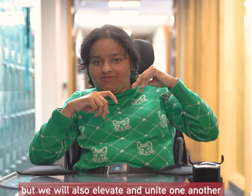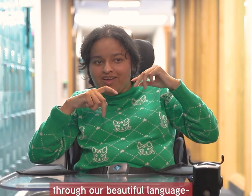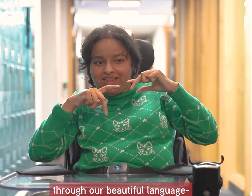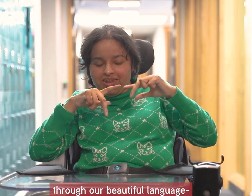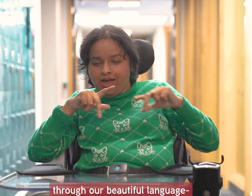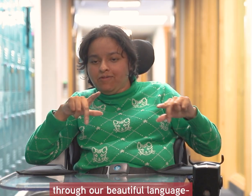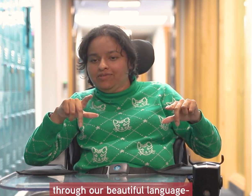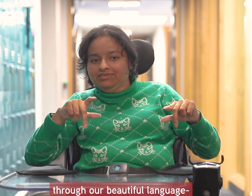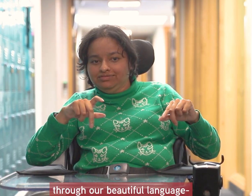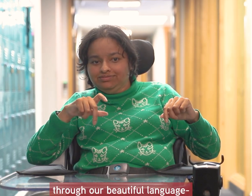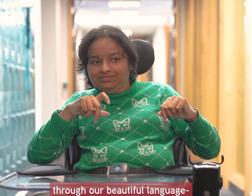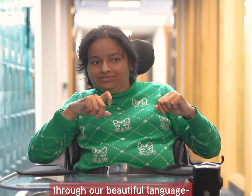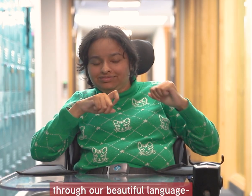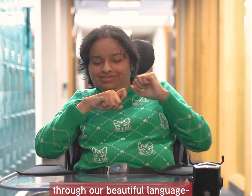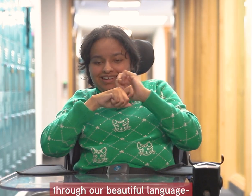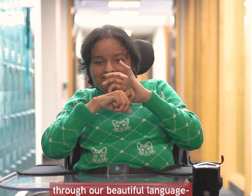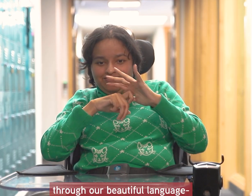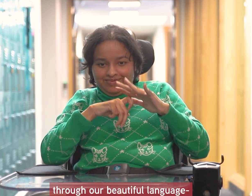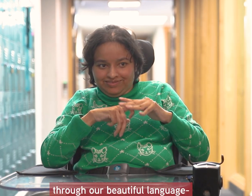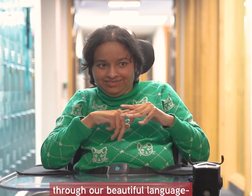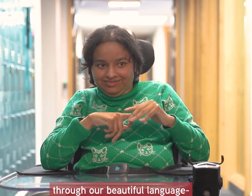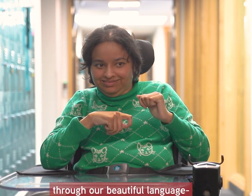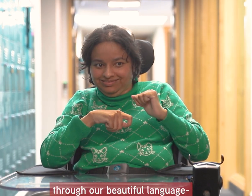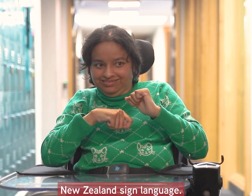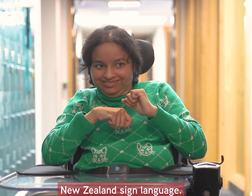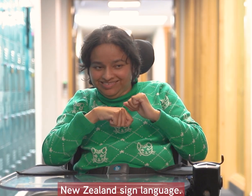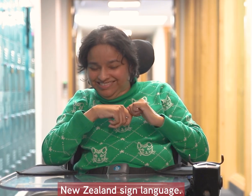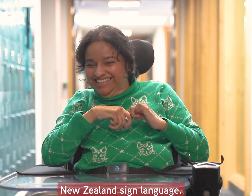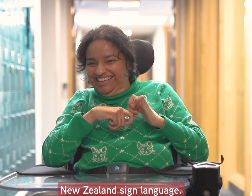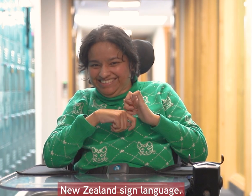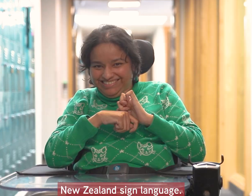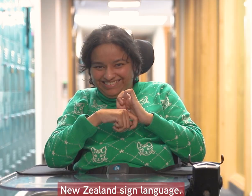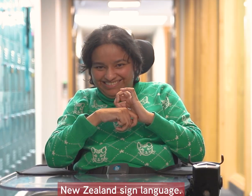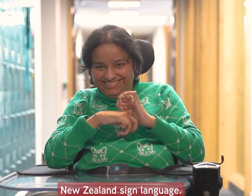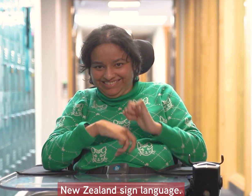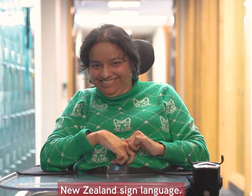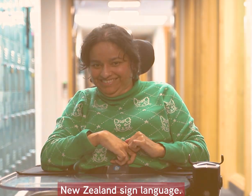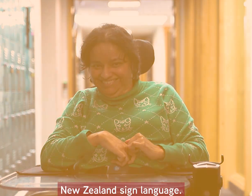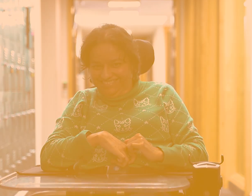through our beautiful language, New Zealand Sign Language.